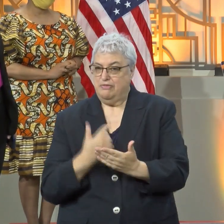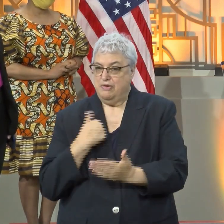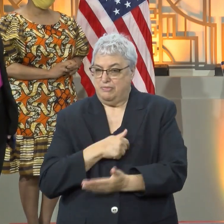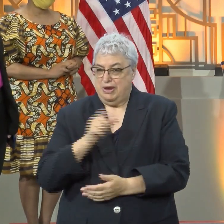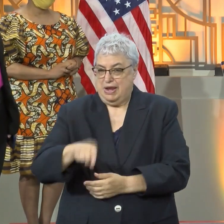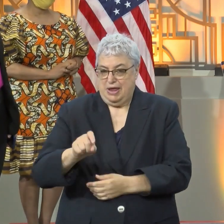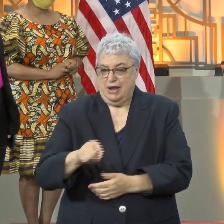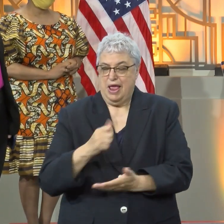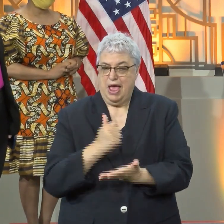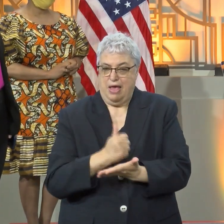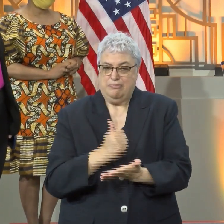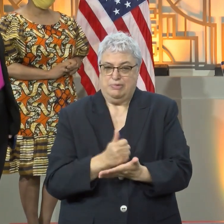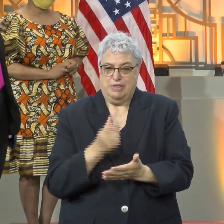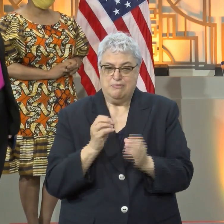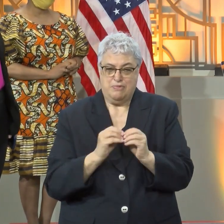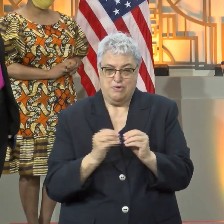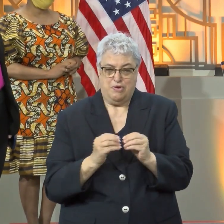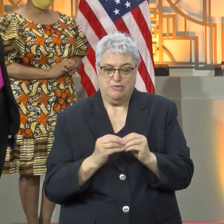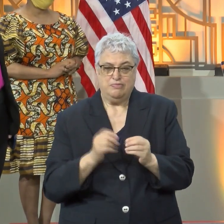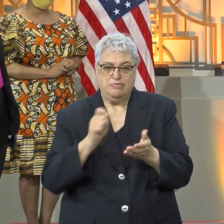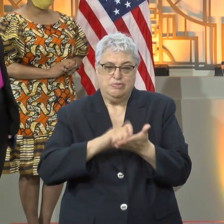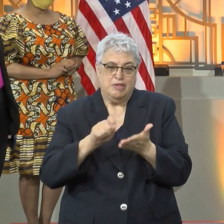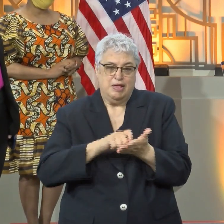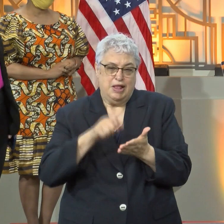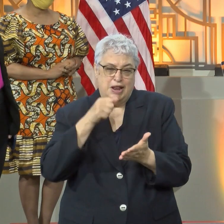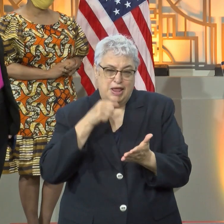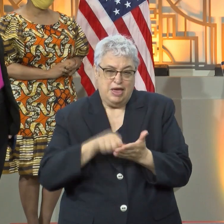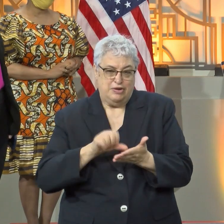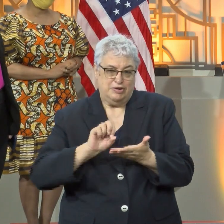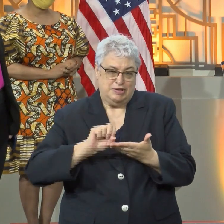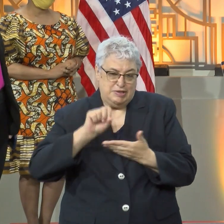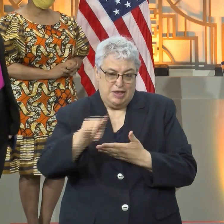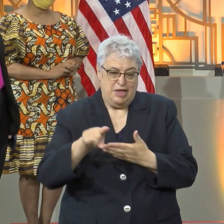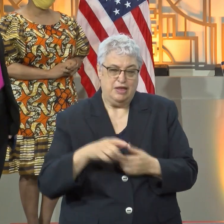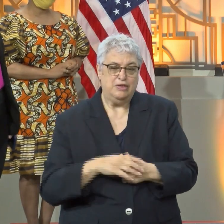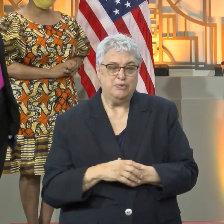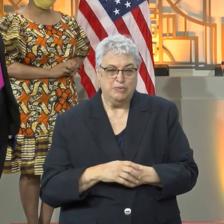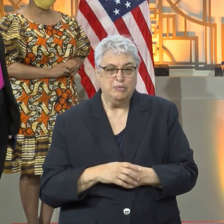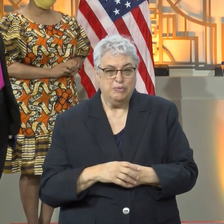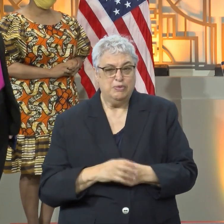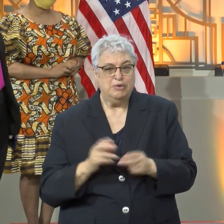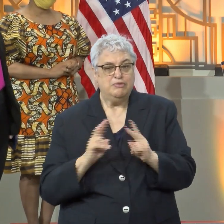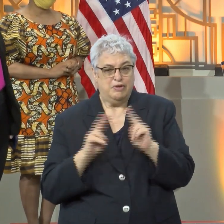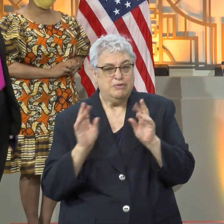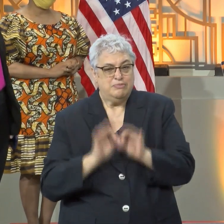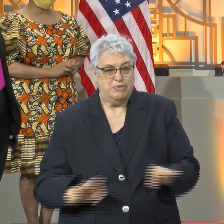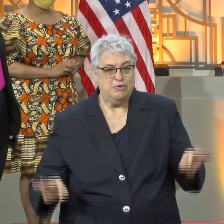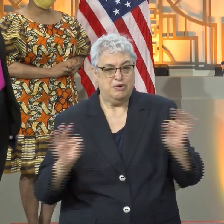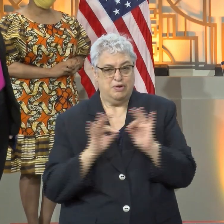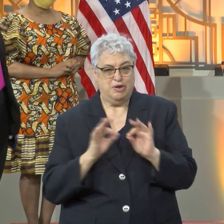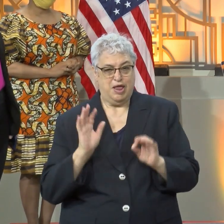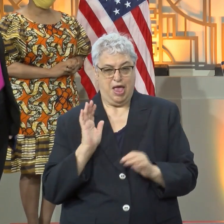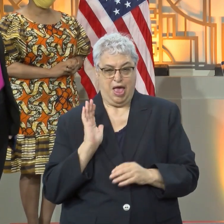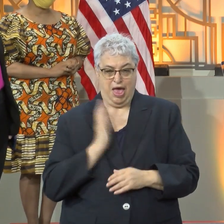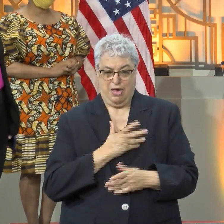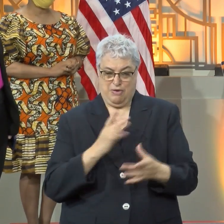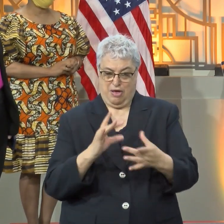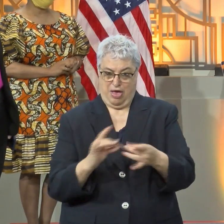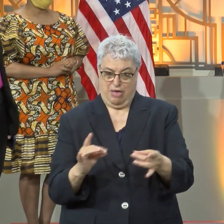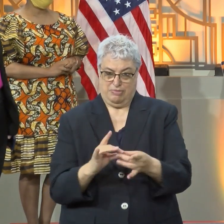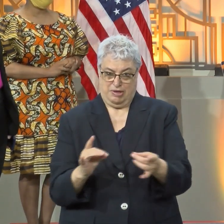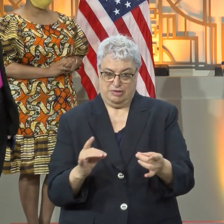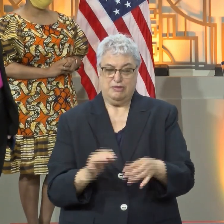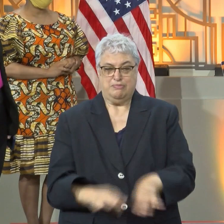people will take the letter writing campaign seriously, because truly, our voices matter and they need to be